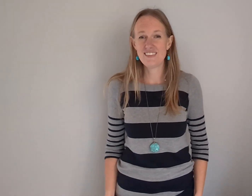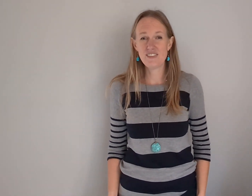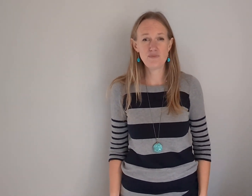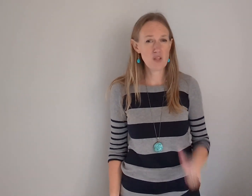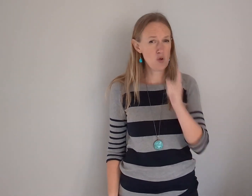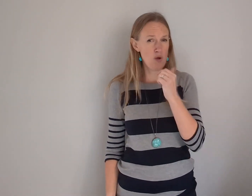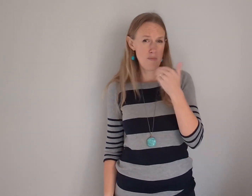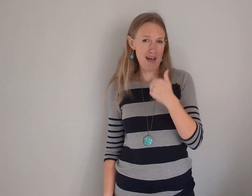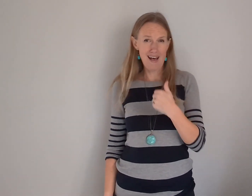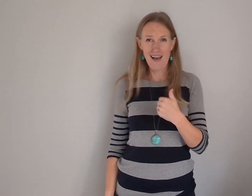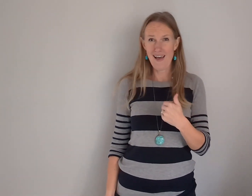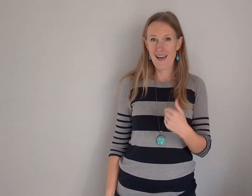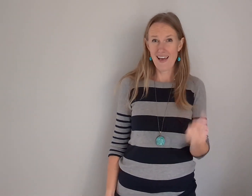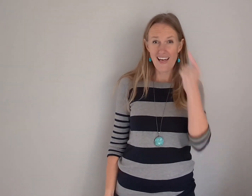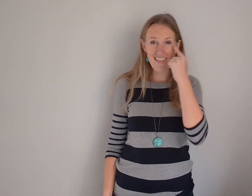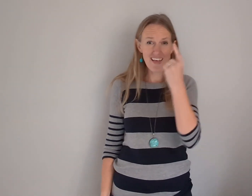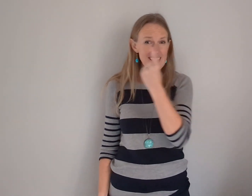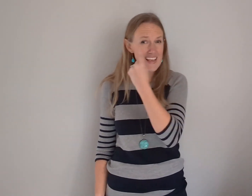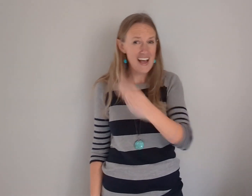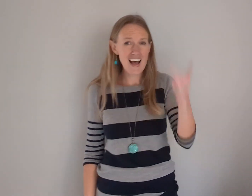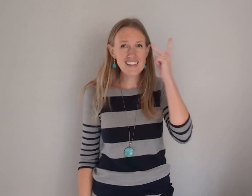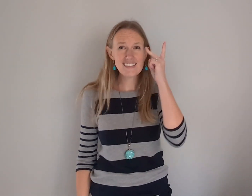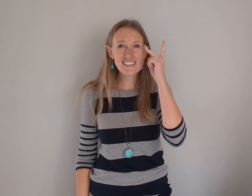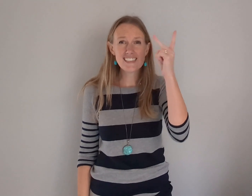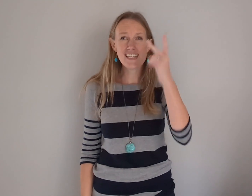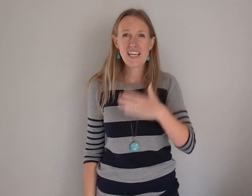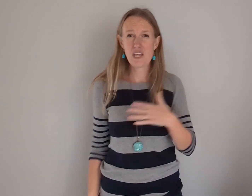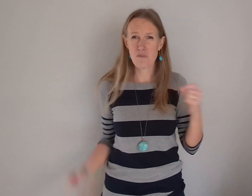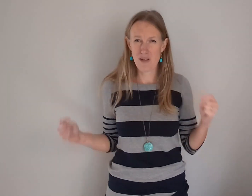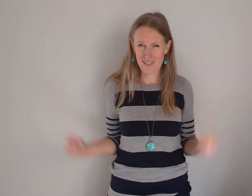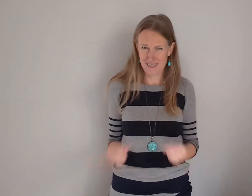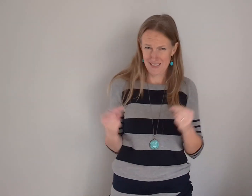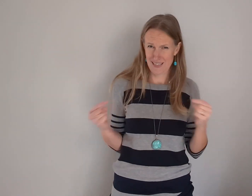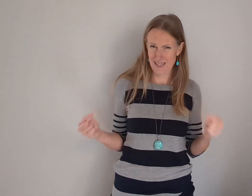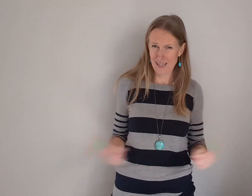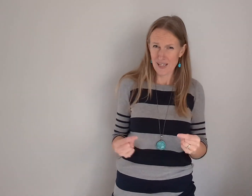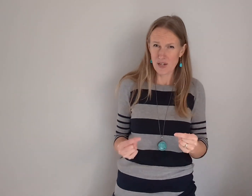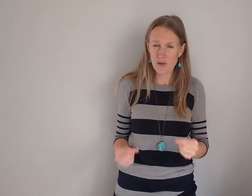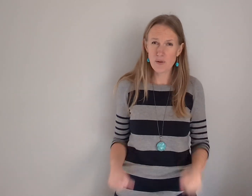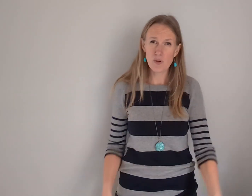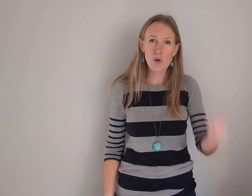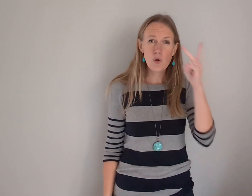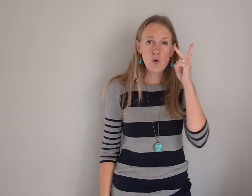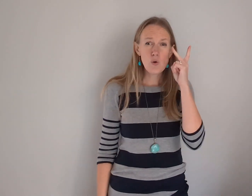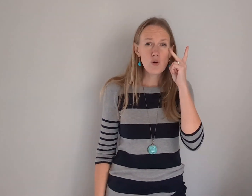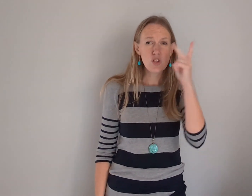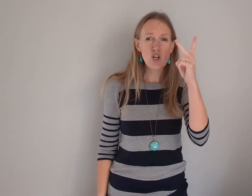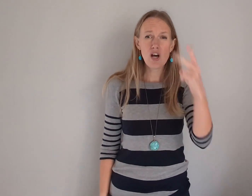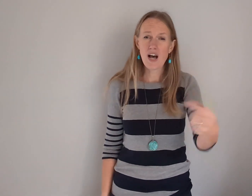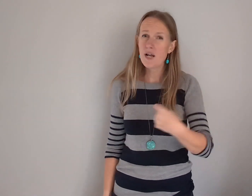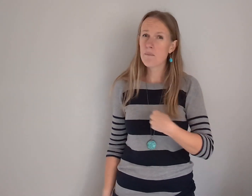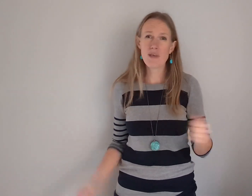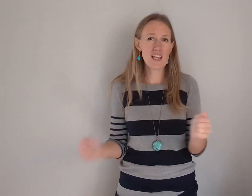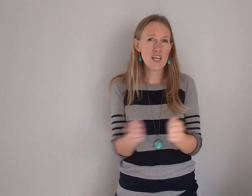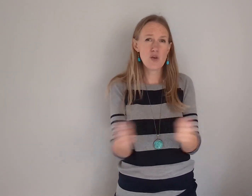Who am I that the eyes that see my sin would look on me